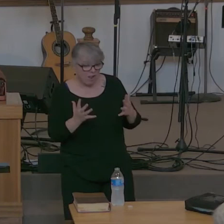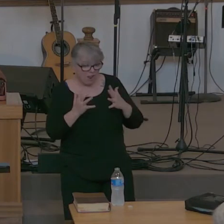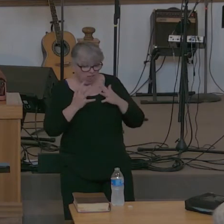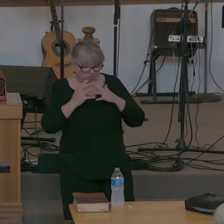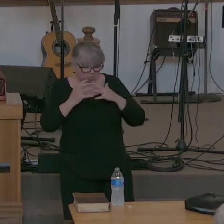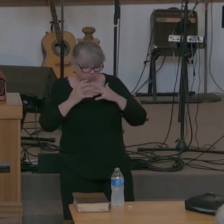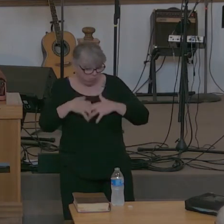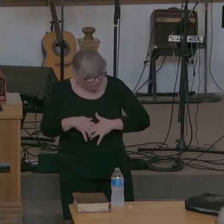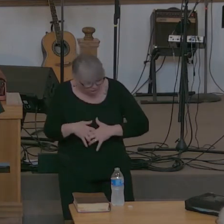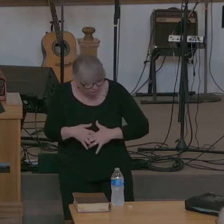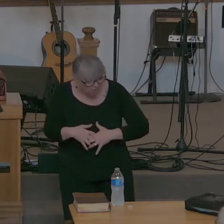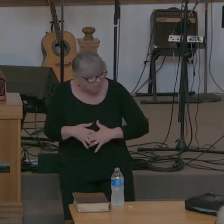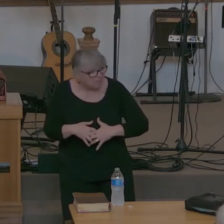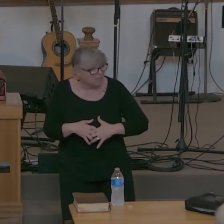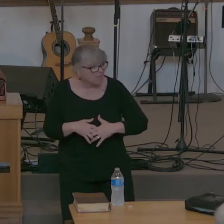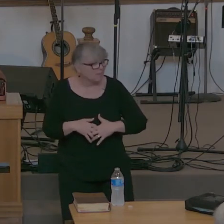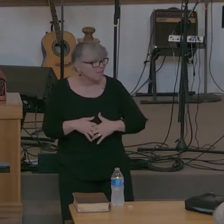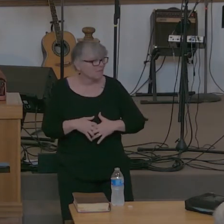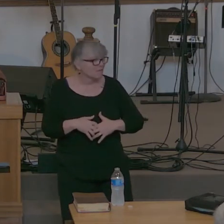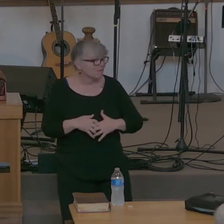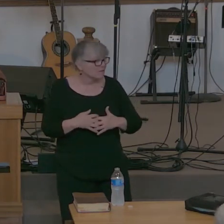seams.